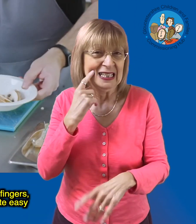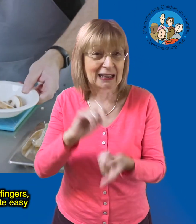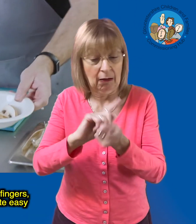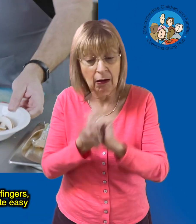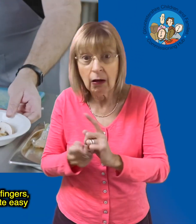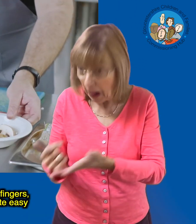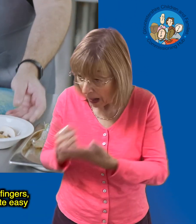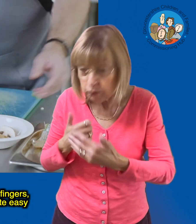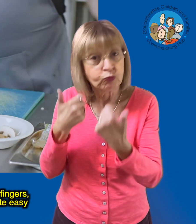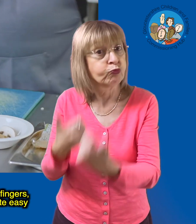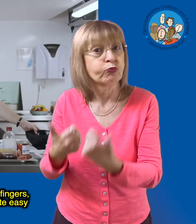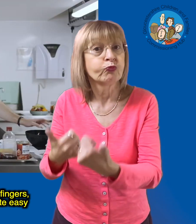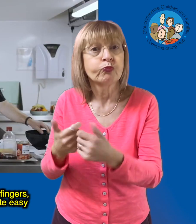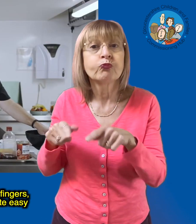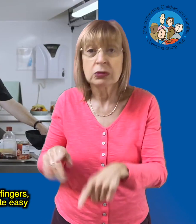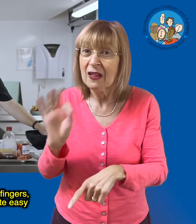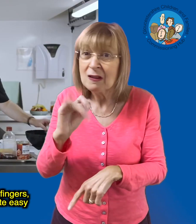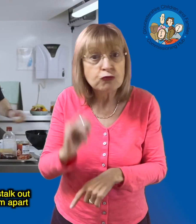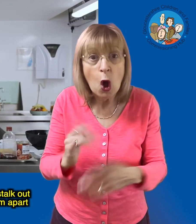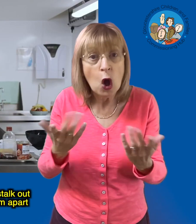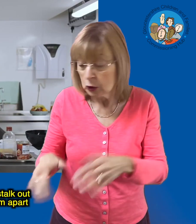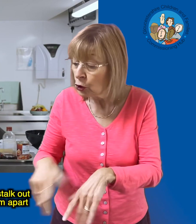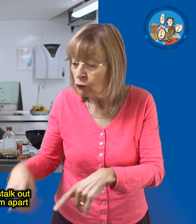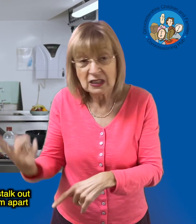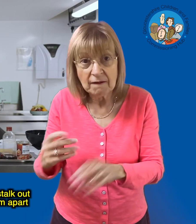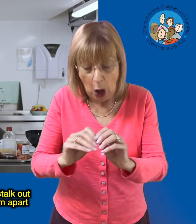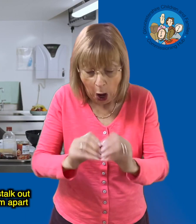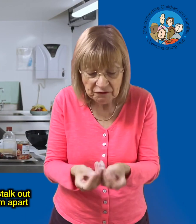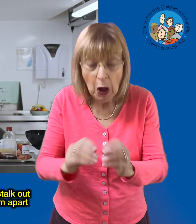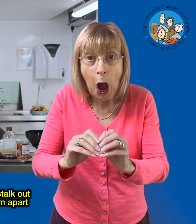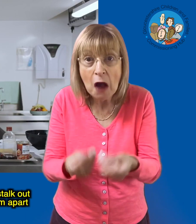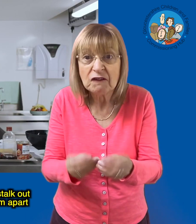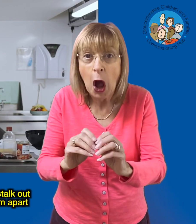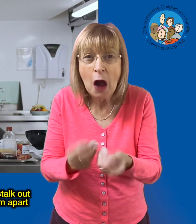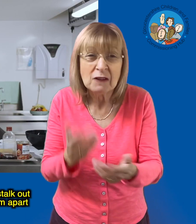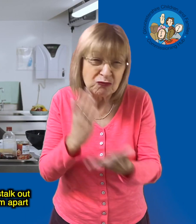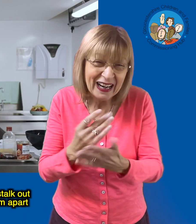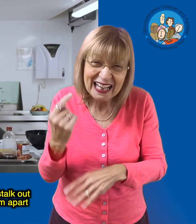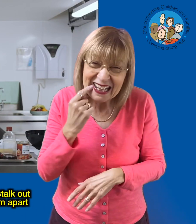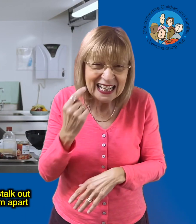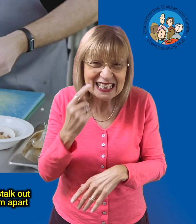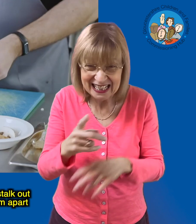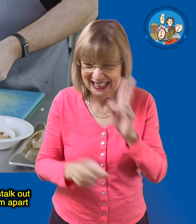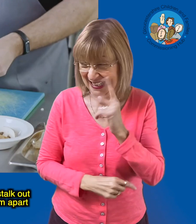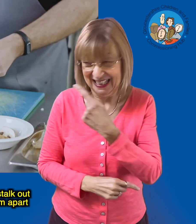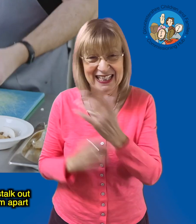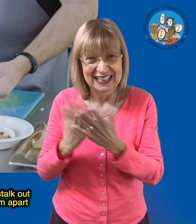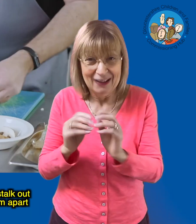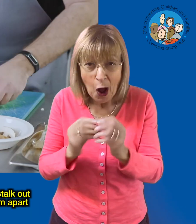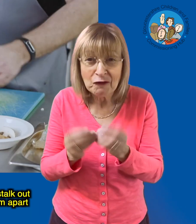who want to help you with the cooking, it's quite easy, and there's nothing wrong with just picking the stalk out and getting your